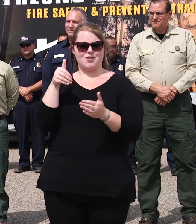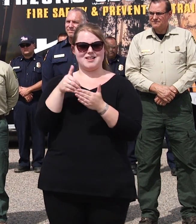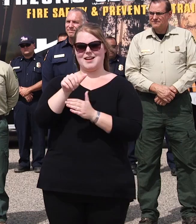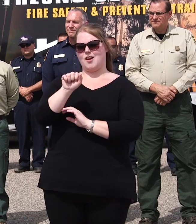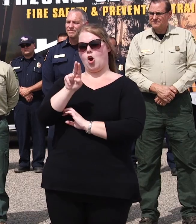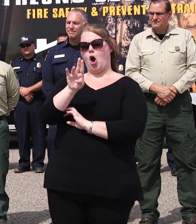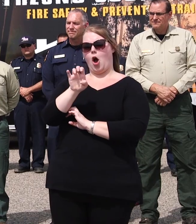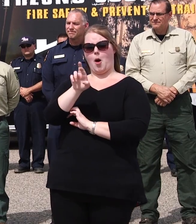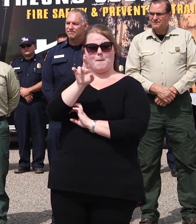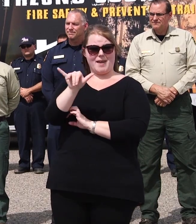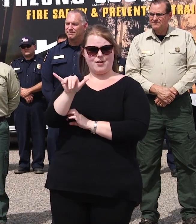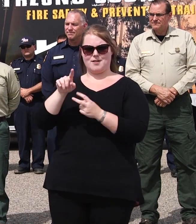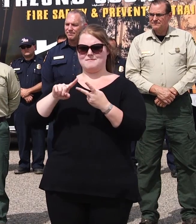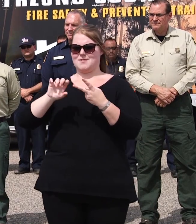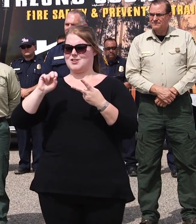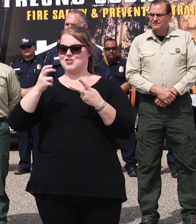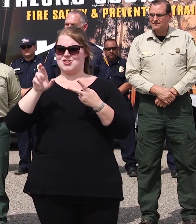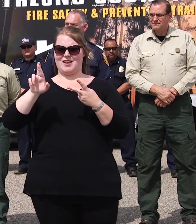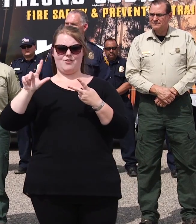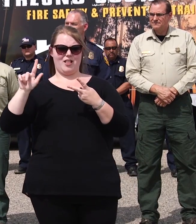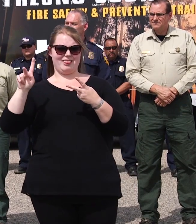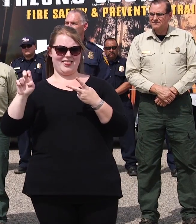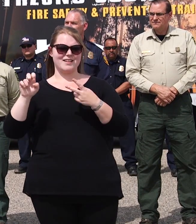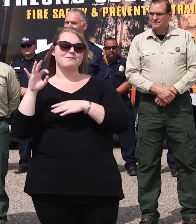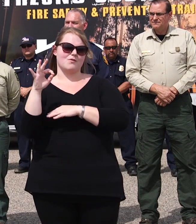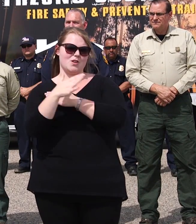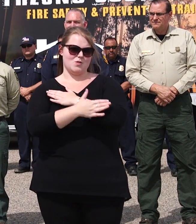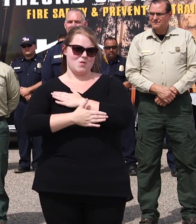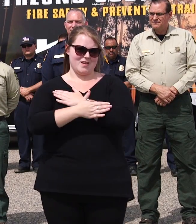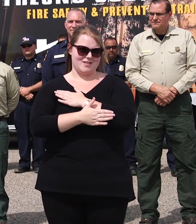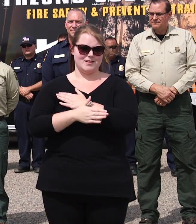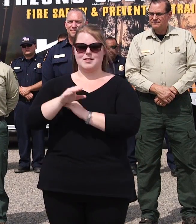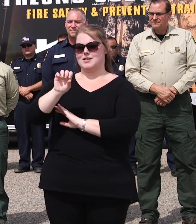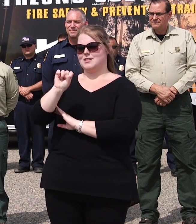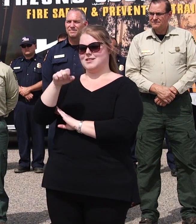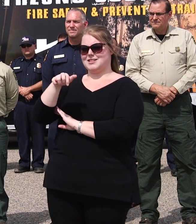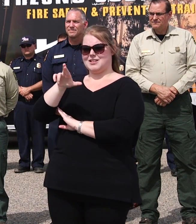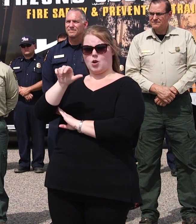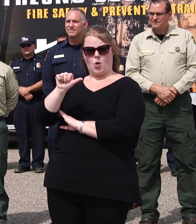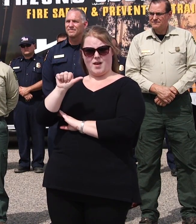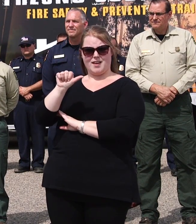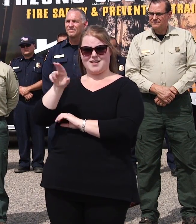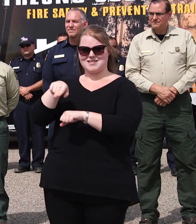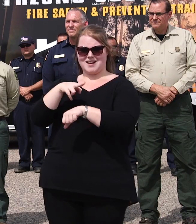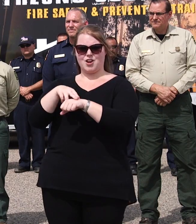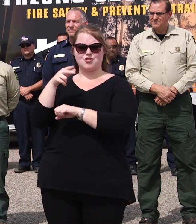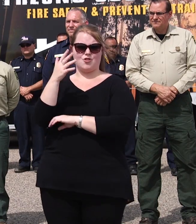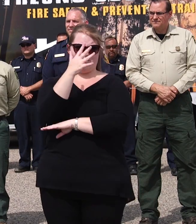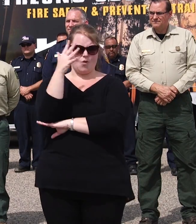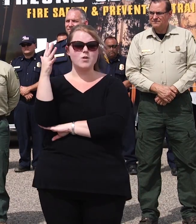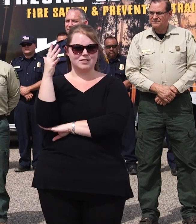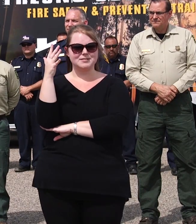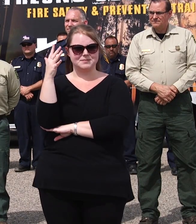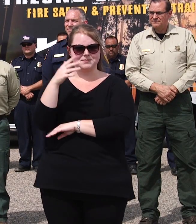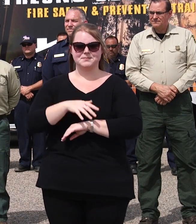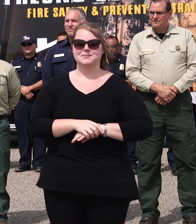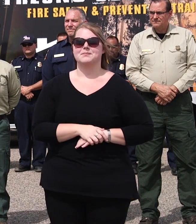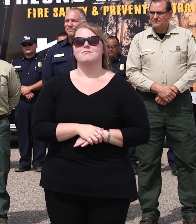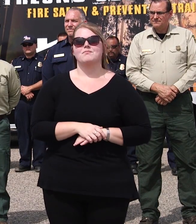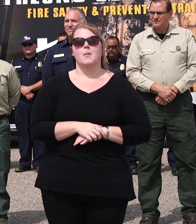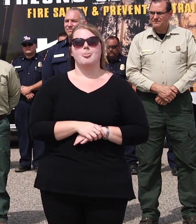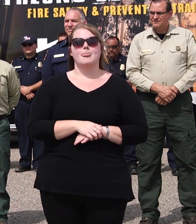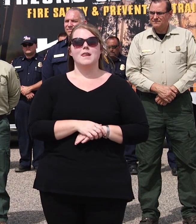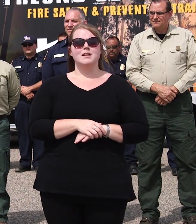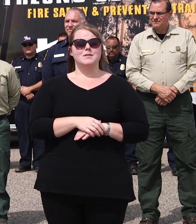Shaver Lake in Fresno County, and in the Sequoia National Forest near Springsville in Tulare County. Corps members on this